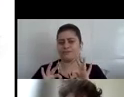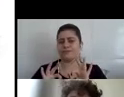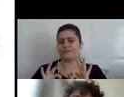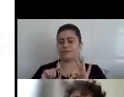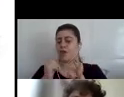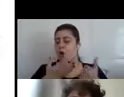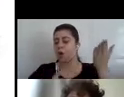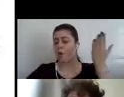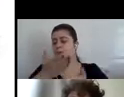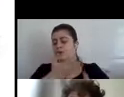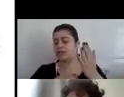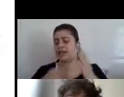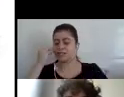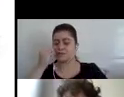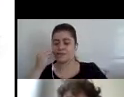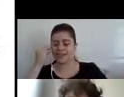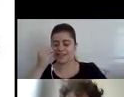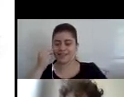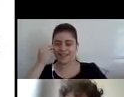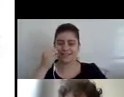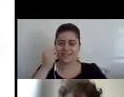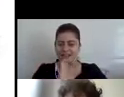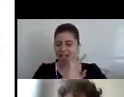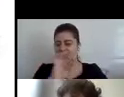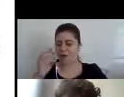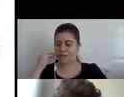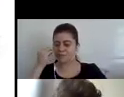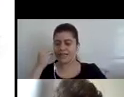So another important tool that we have to